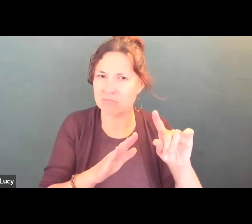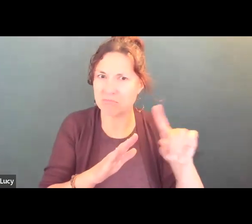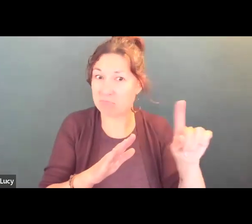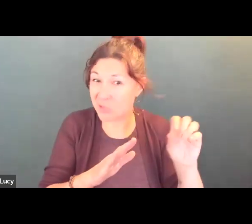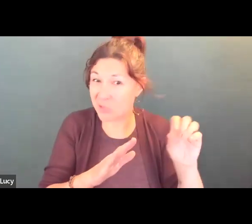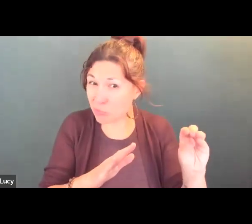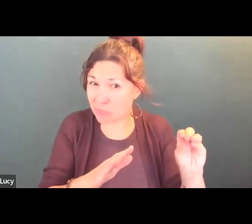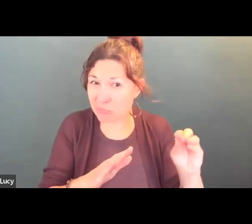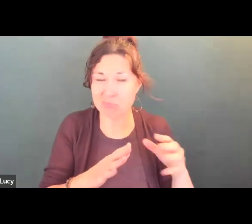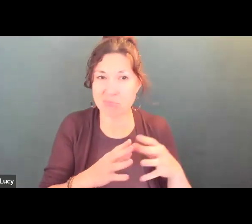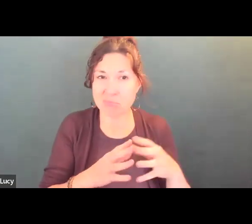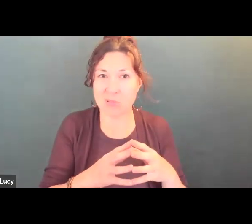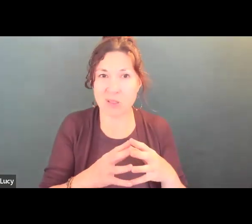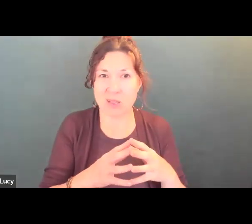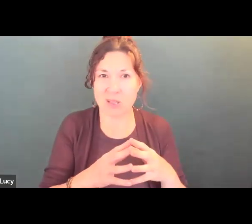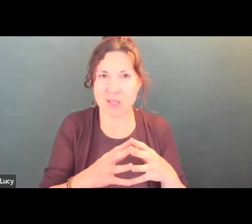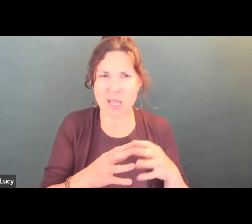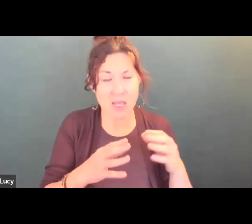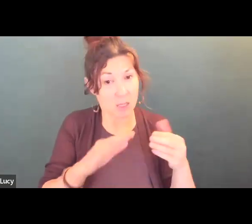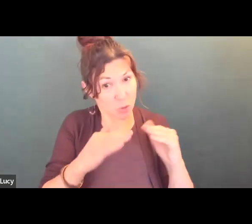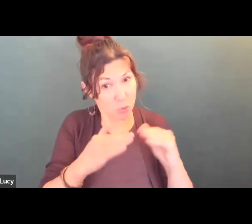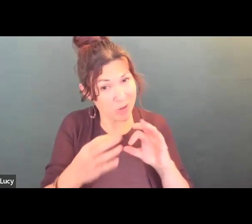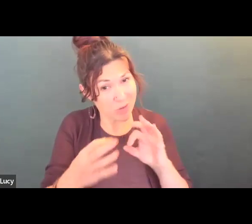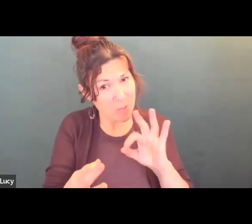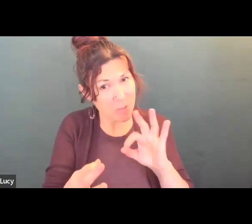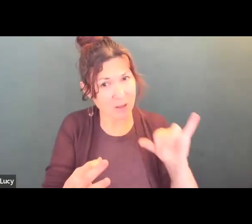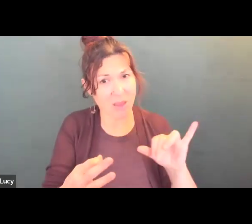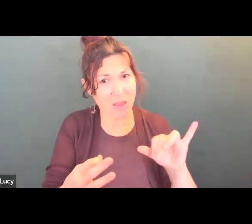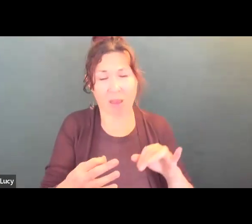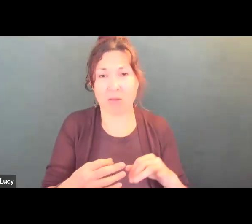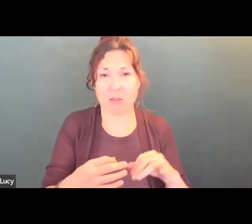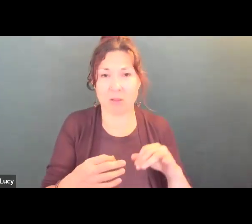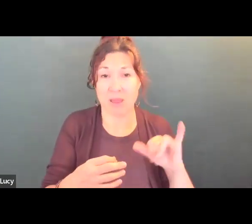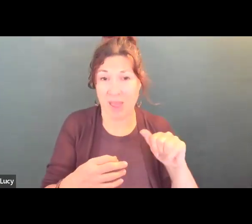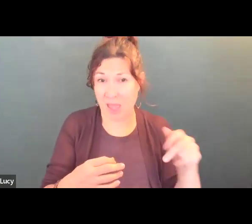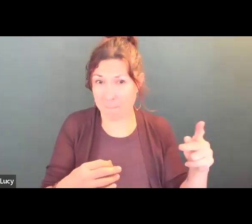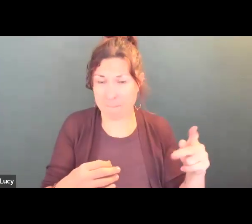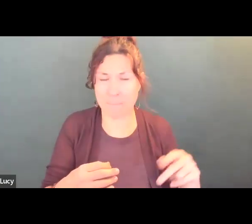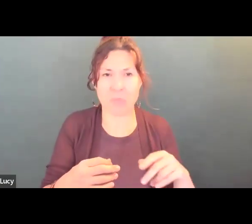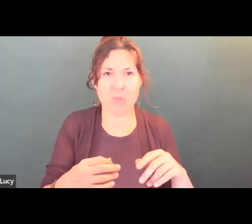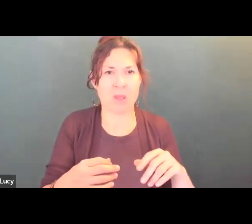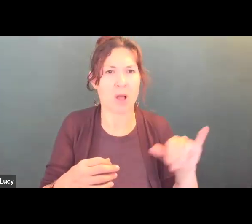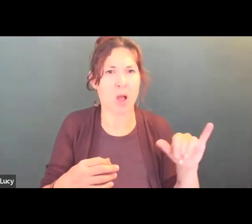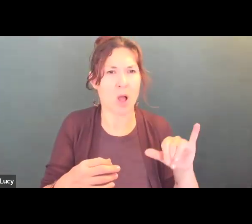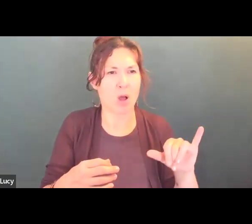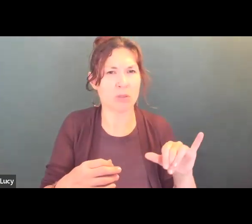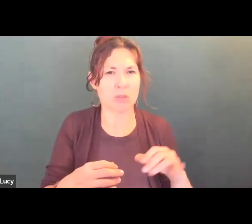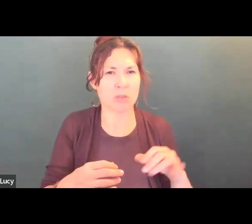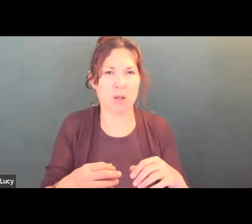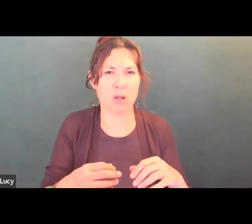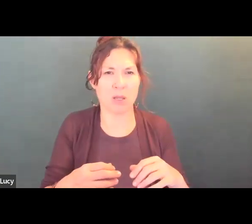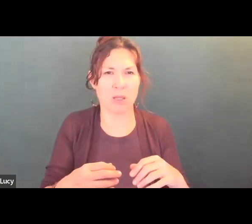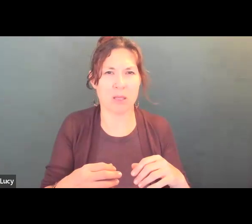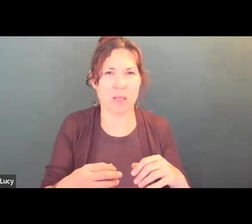through, and did we get any stakeholder feedback on that, and what was that like? And then in that same question, I think there's a part of me, I'm like, I've heard all